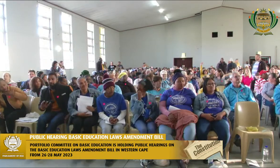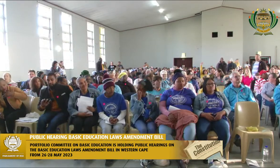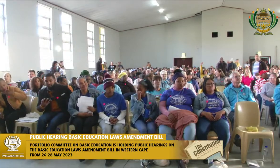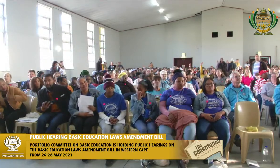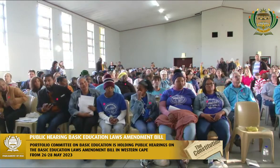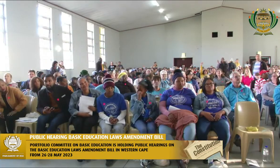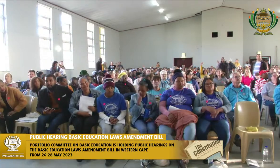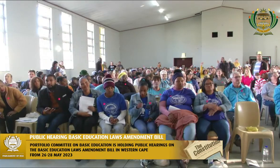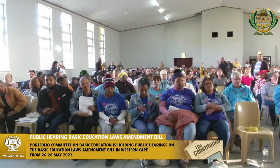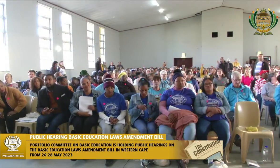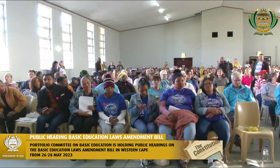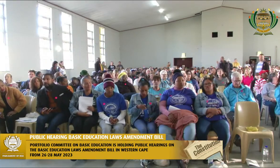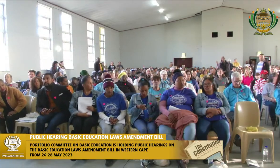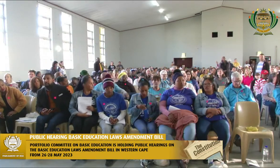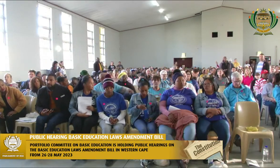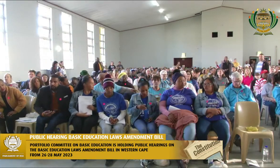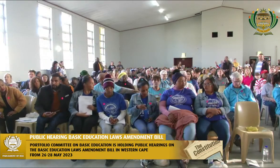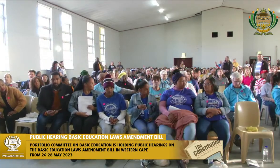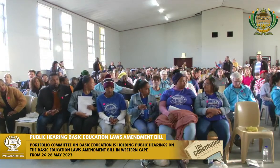The chairs are full.